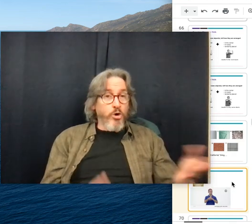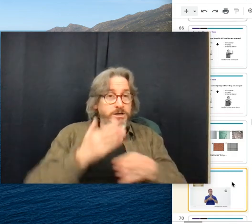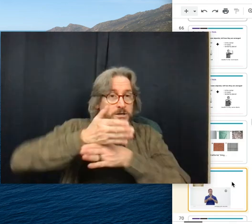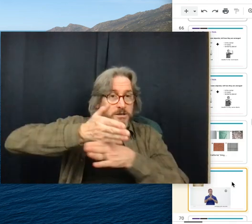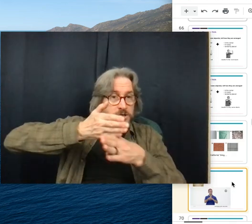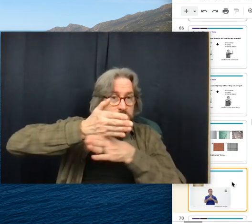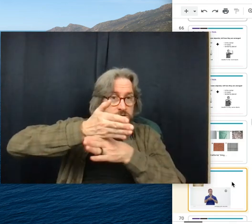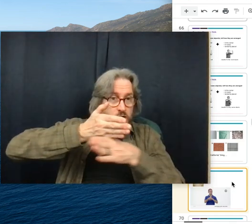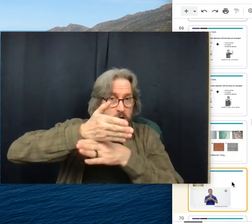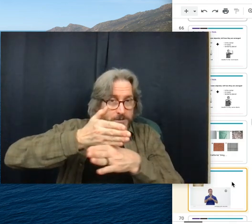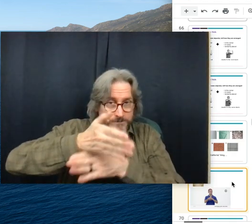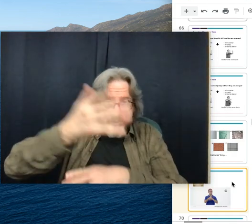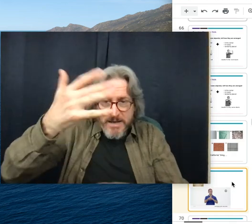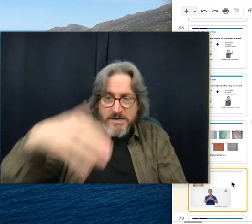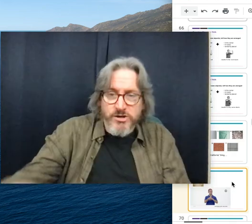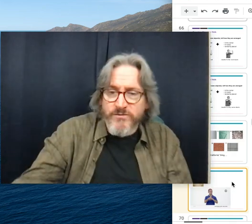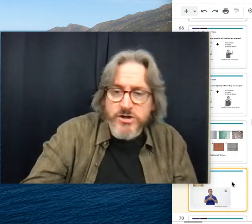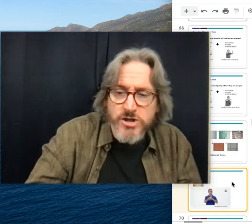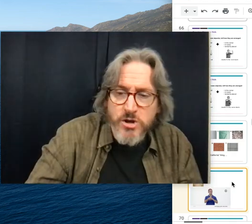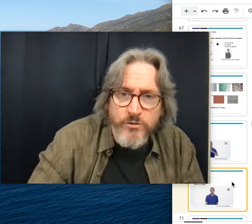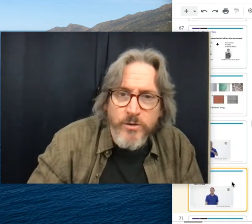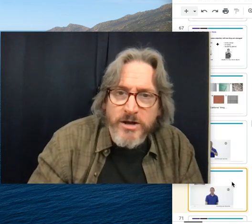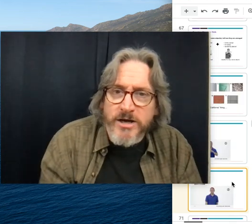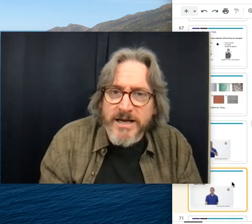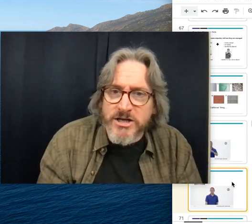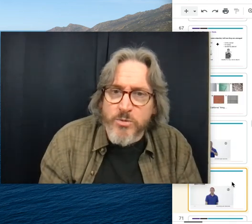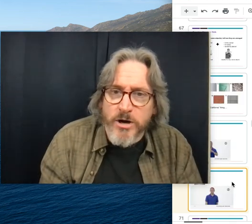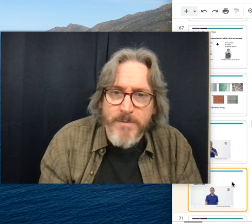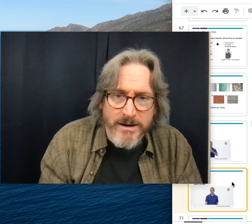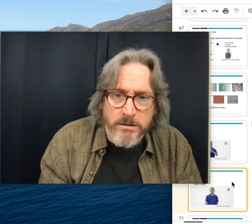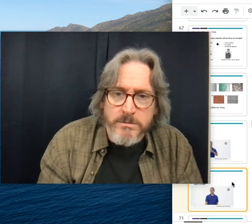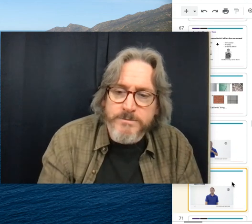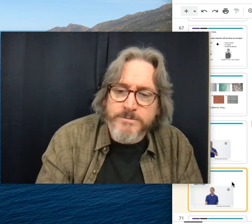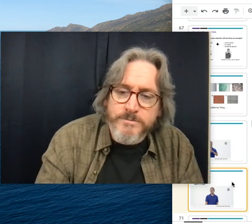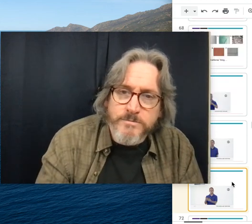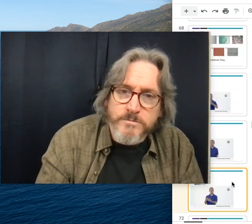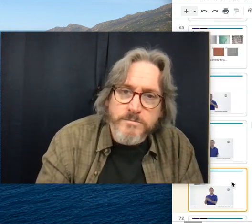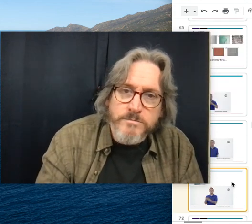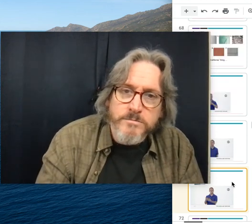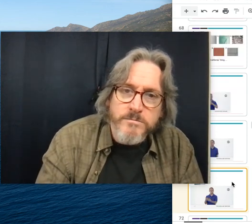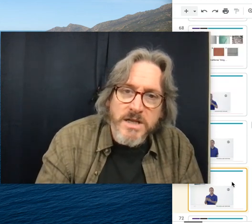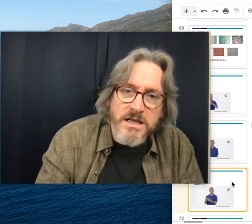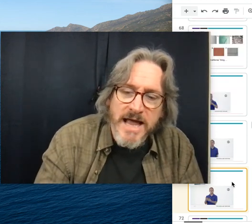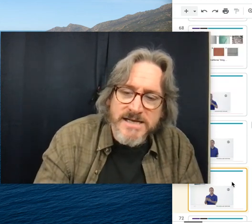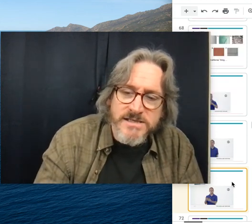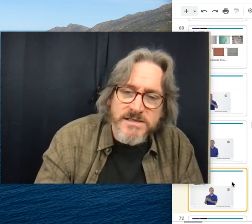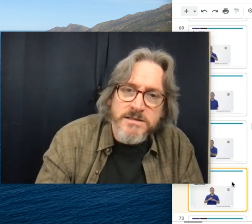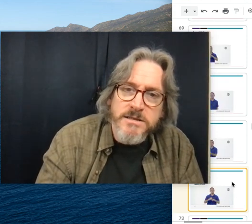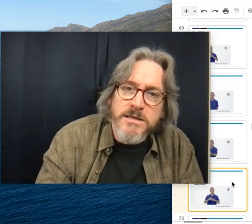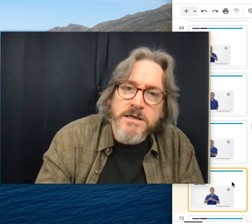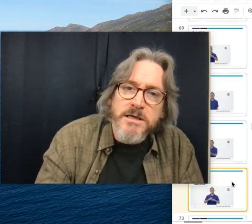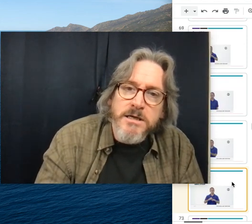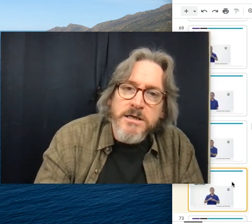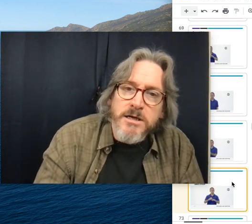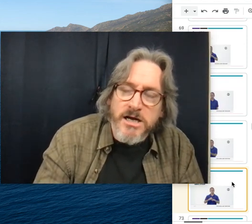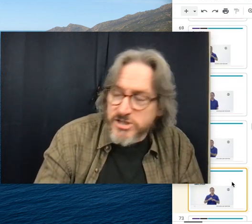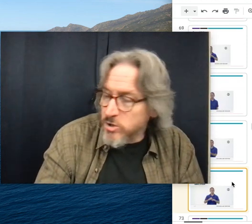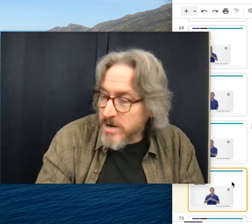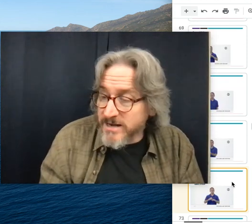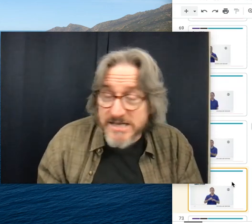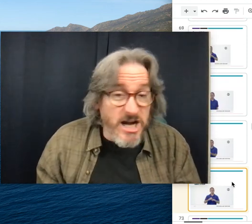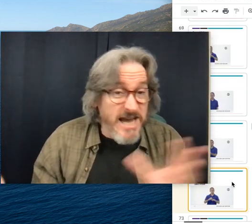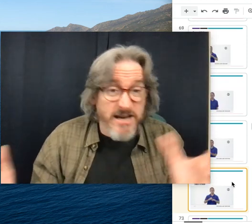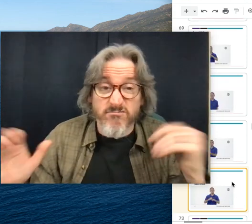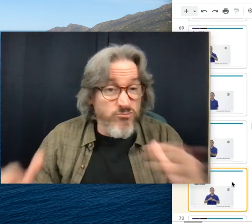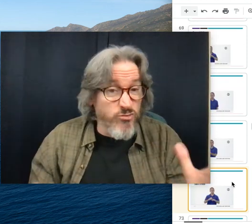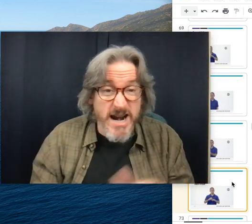So wood, you're sawing. So if you just go through and look at each one, metal, glass, stone,